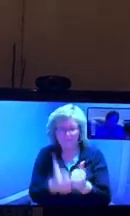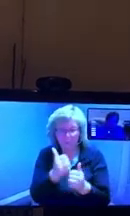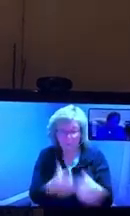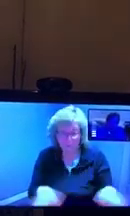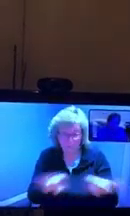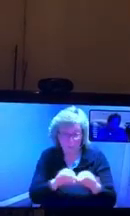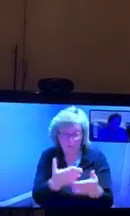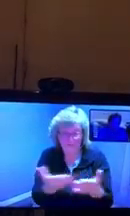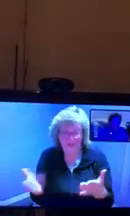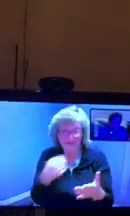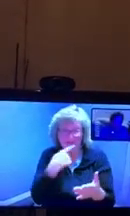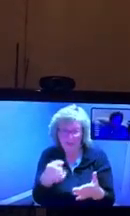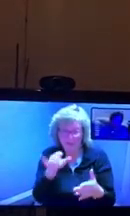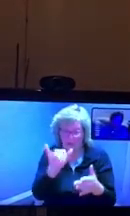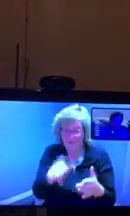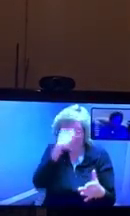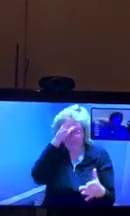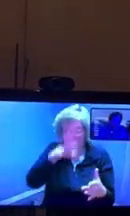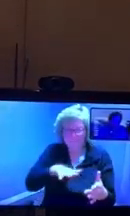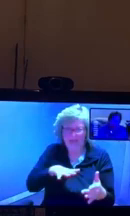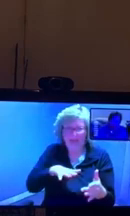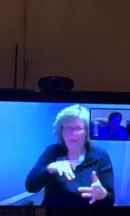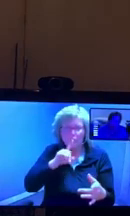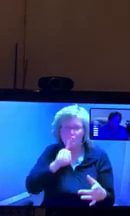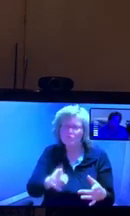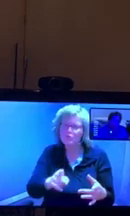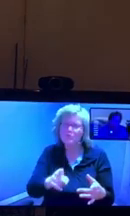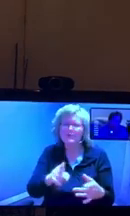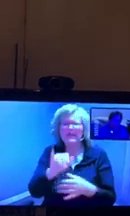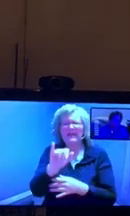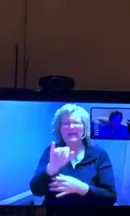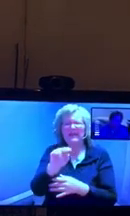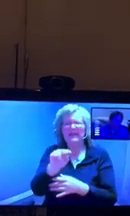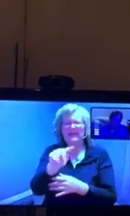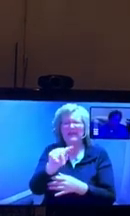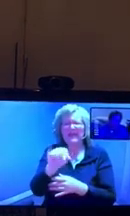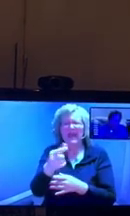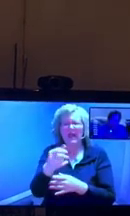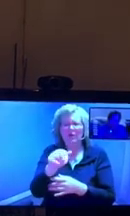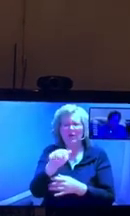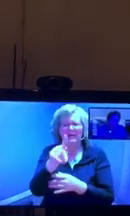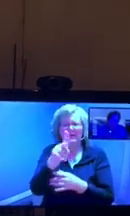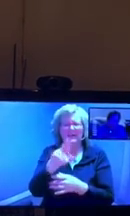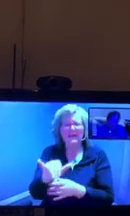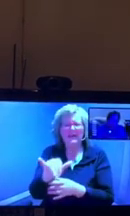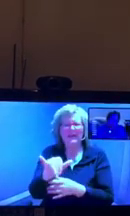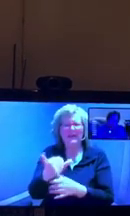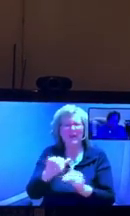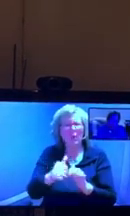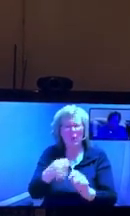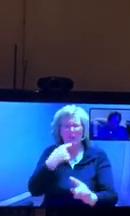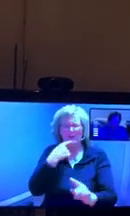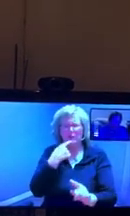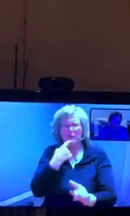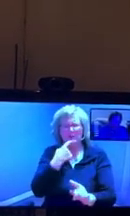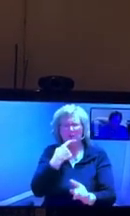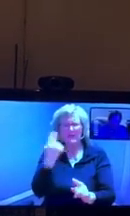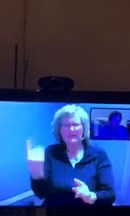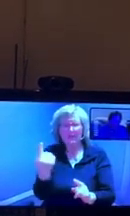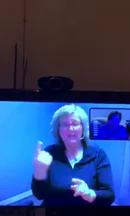He is a man of massive integrity. Massive integrity. And what that is when you say something and you do something, they come